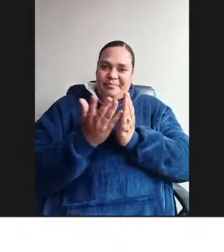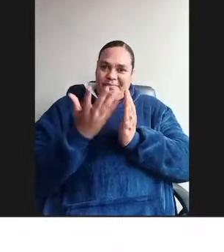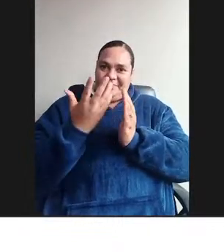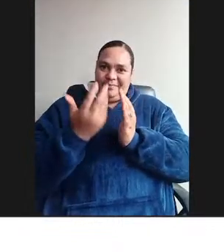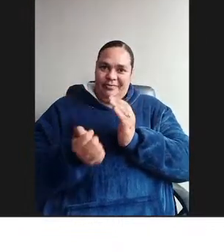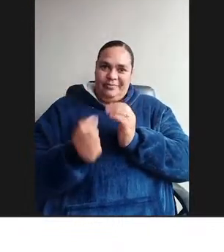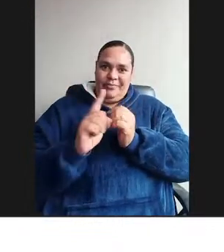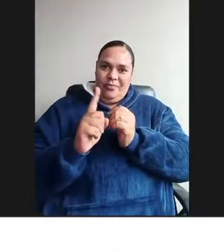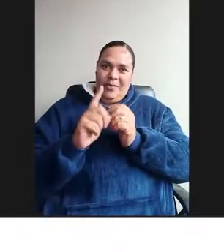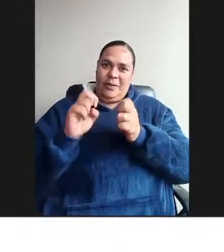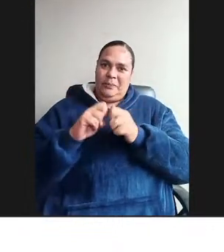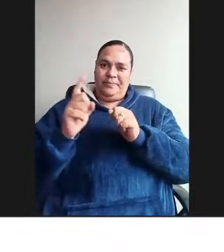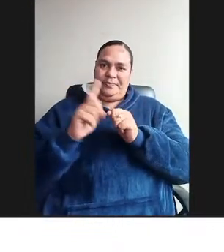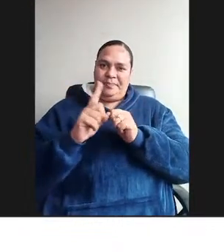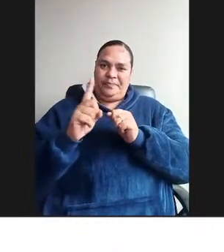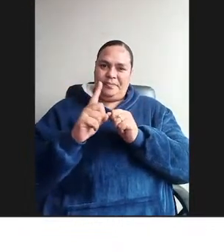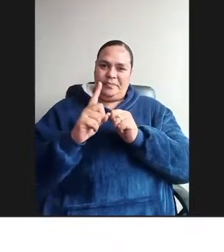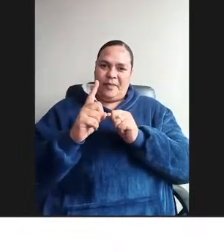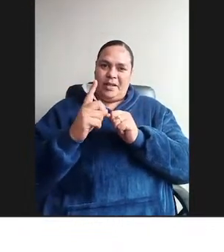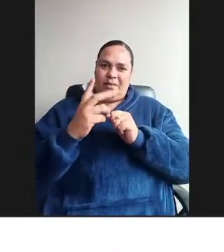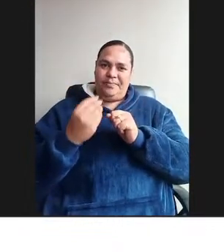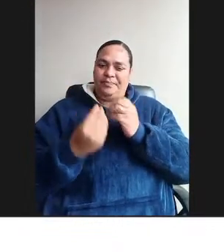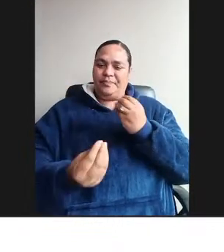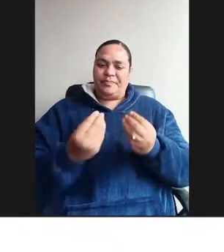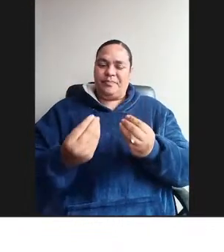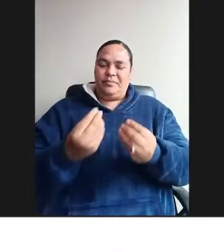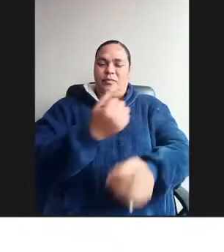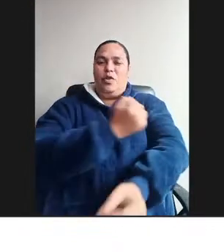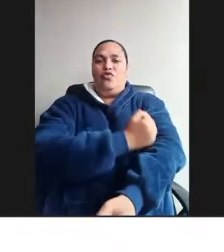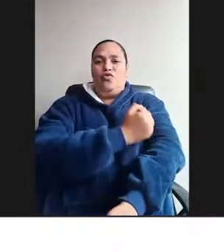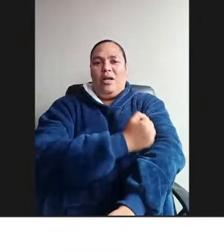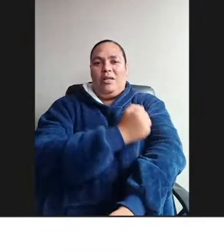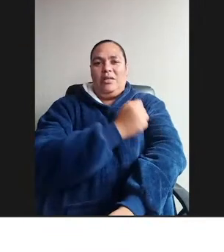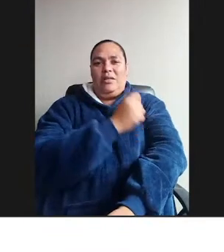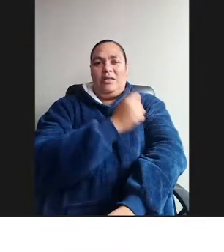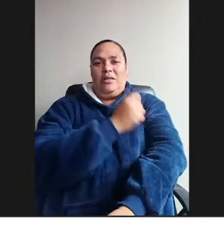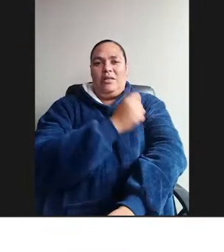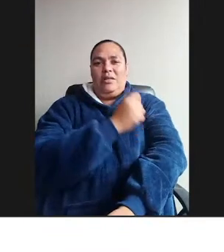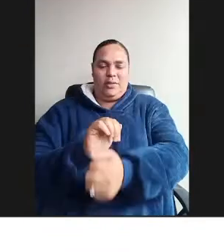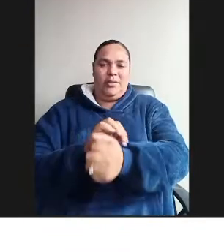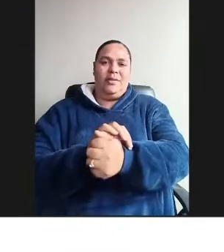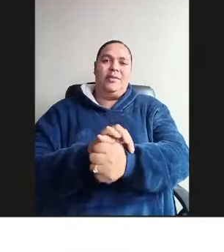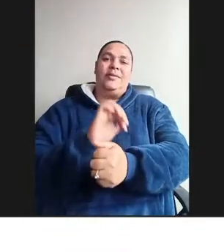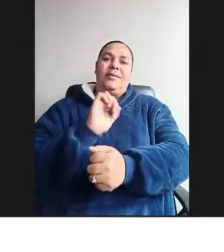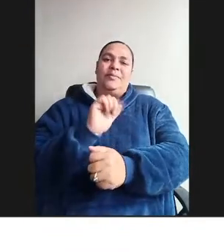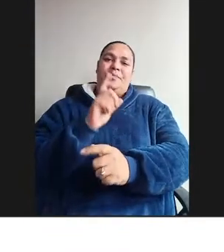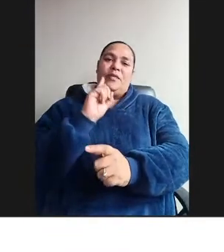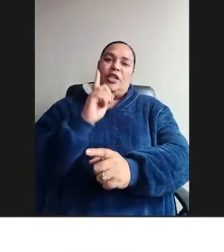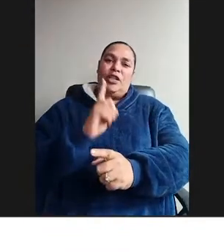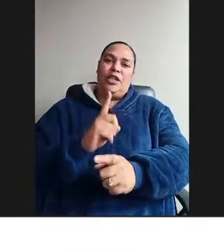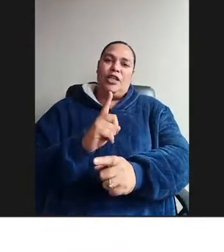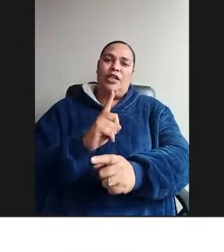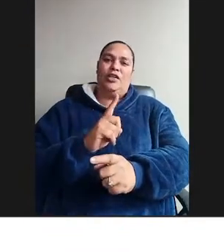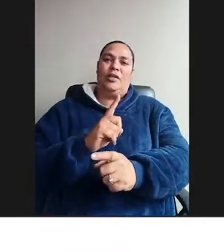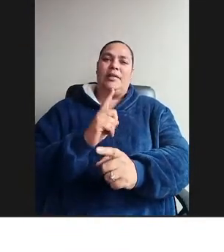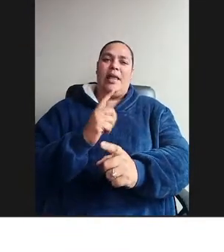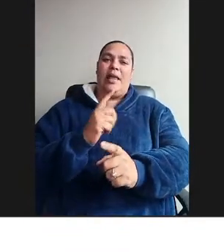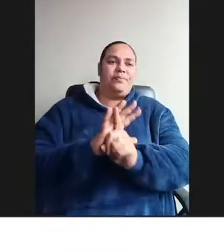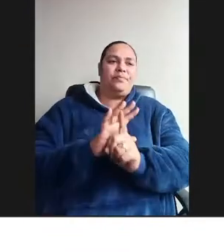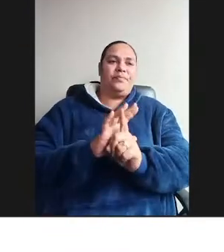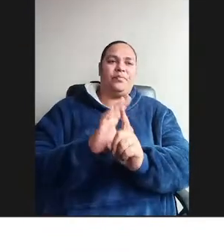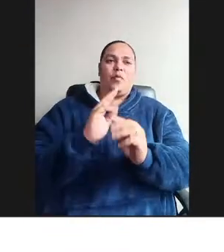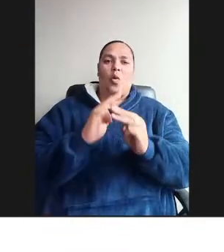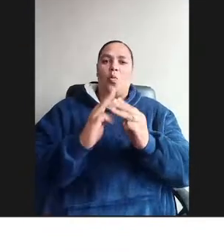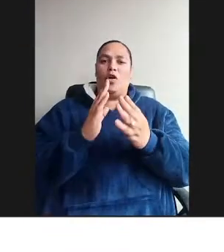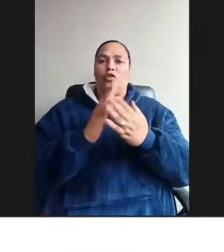of kids using drugs. That the teachers patrol the fence to make sure that the kids don't jump the fence